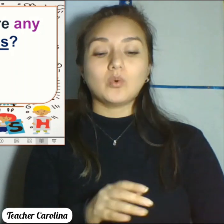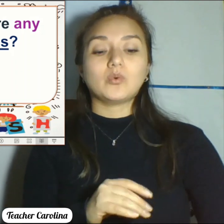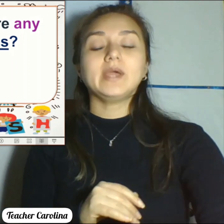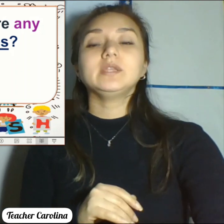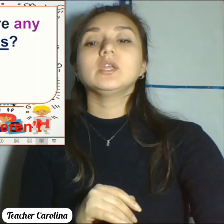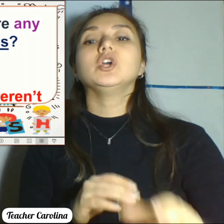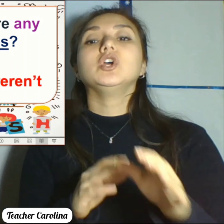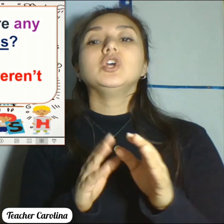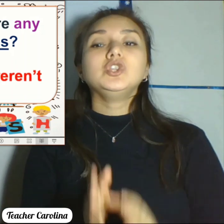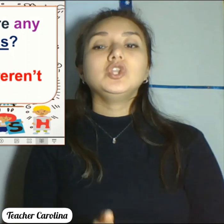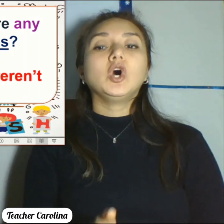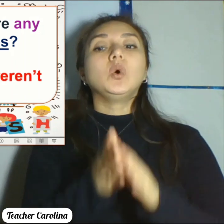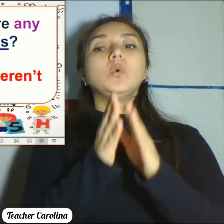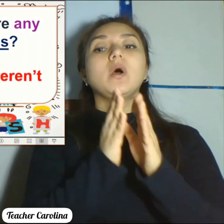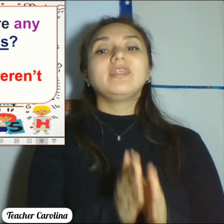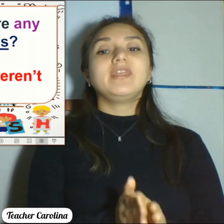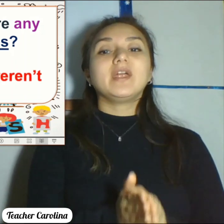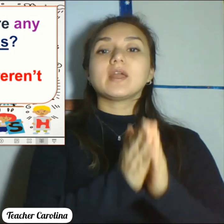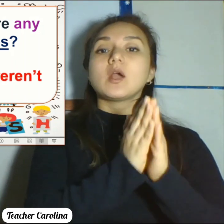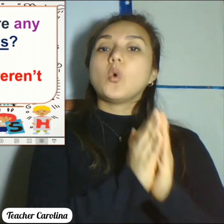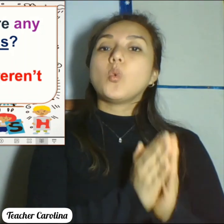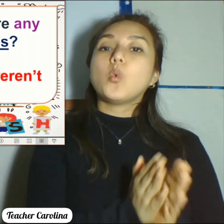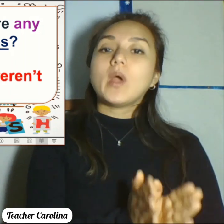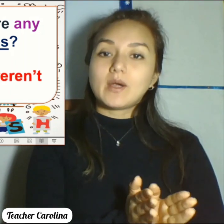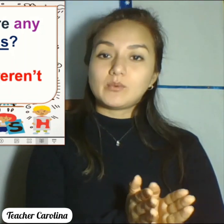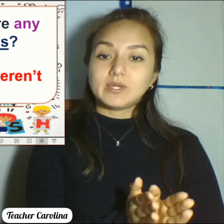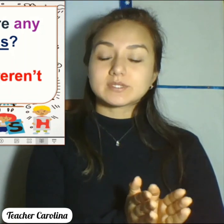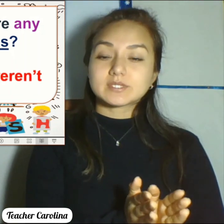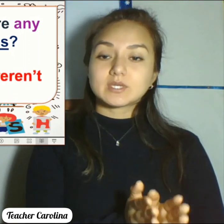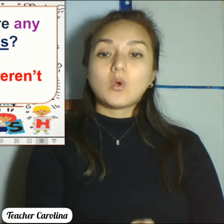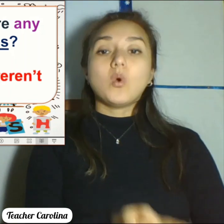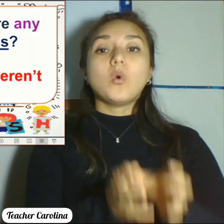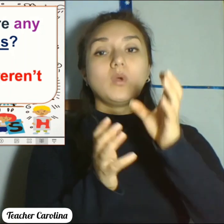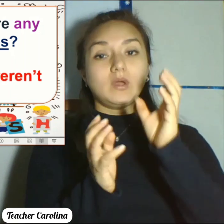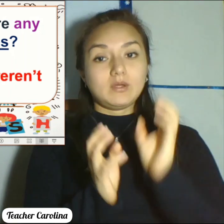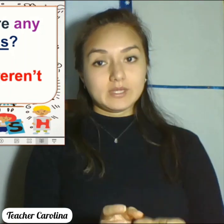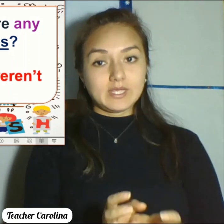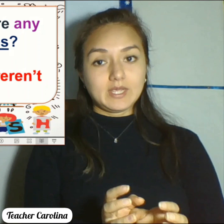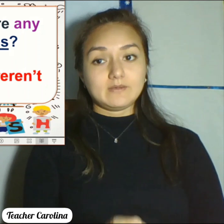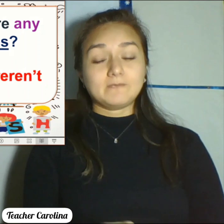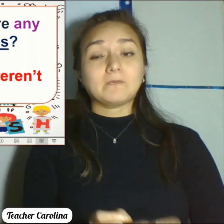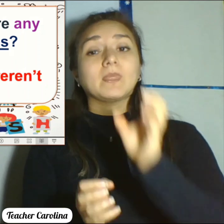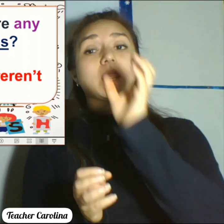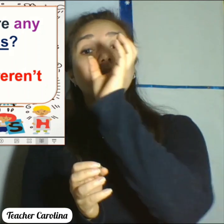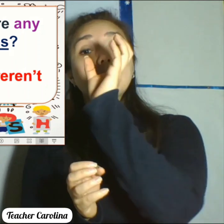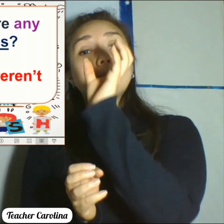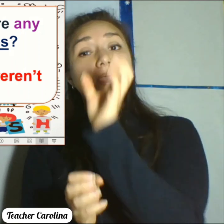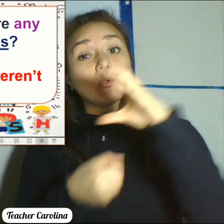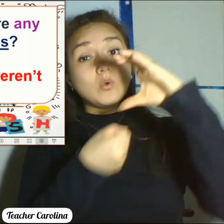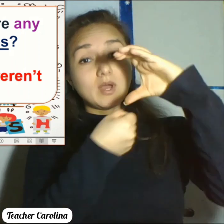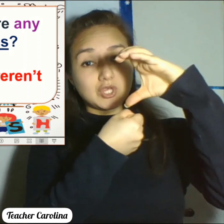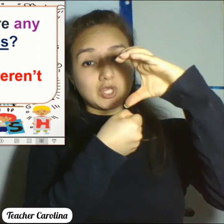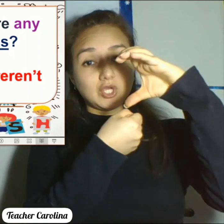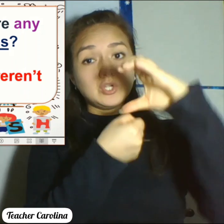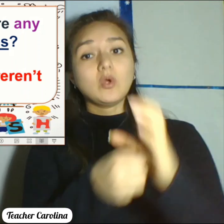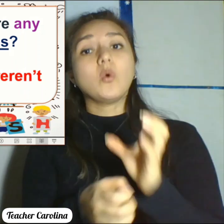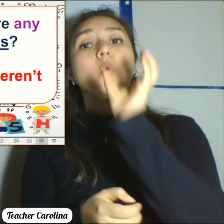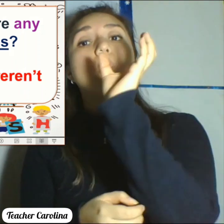right? No, there weren't. Again, my question,